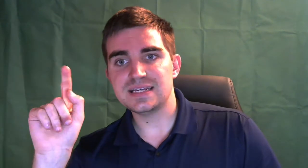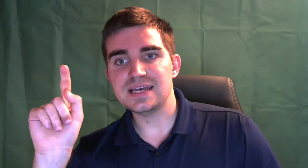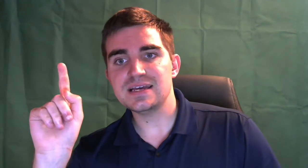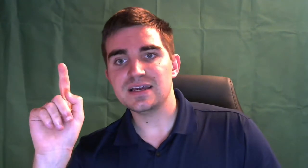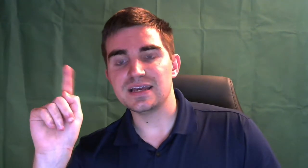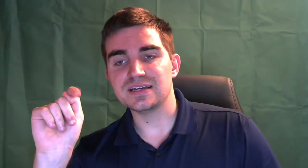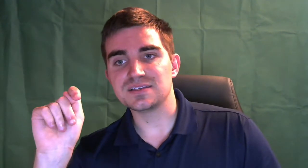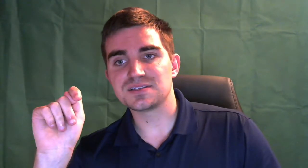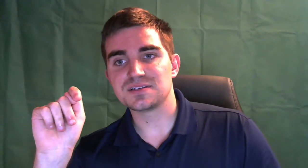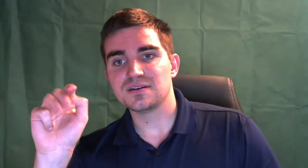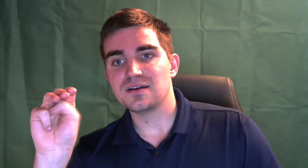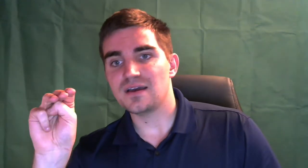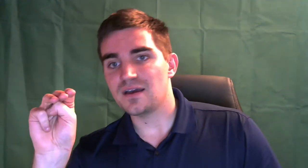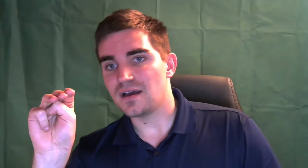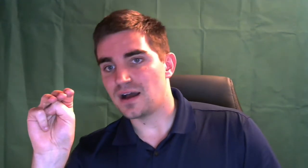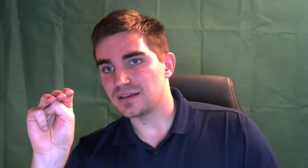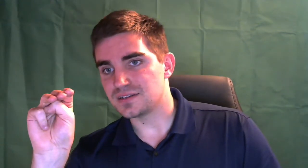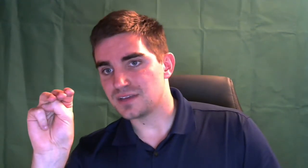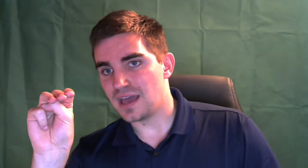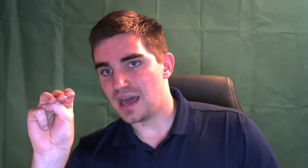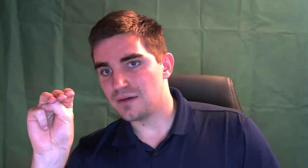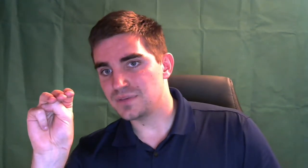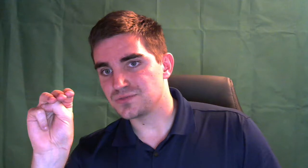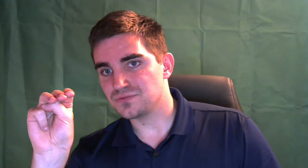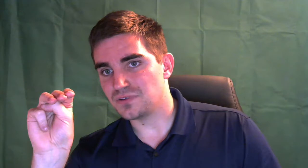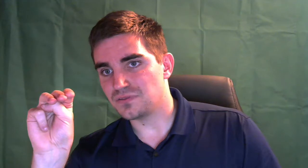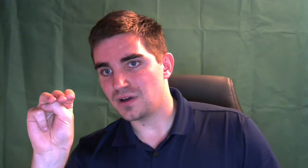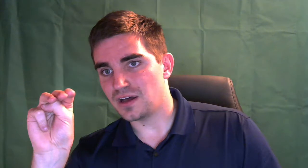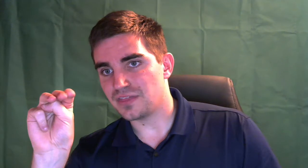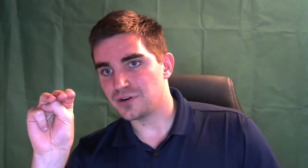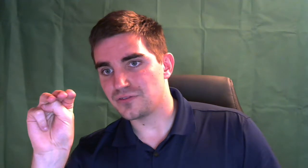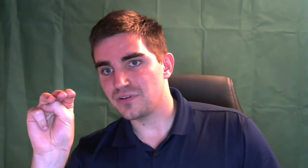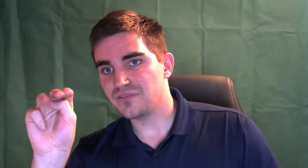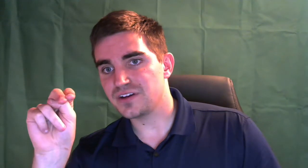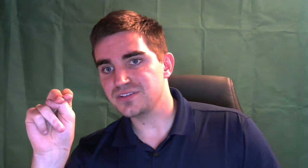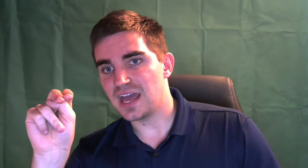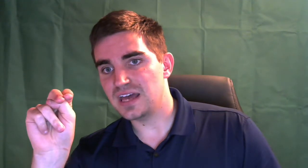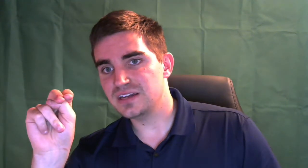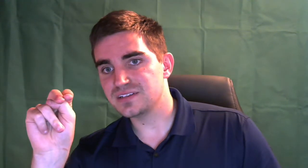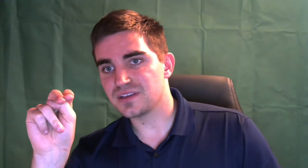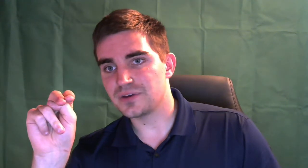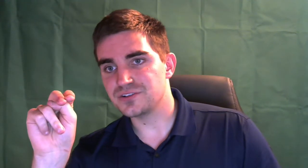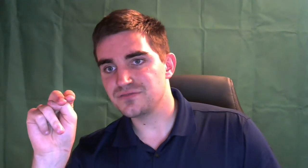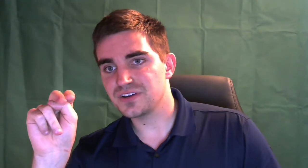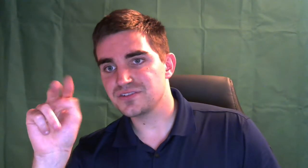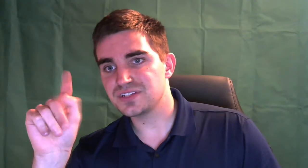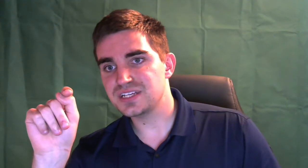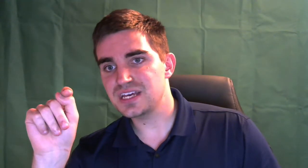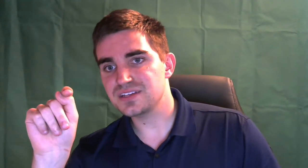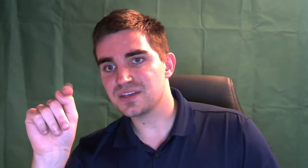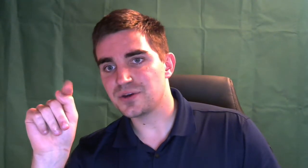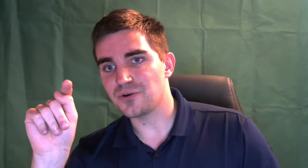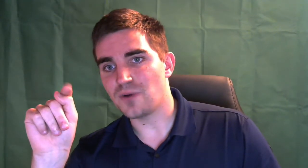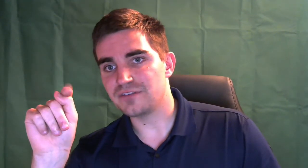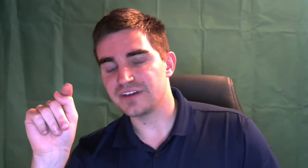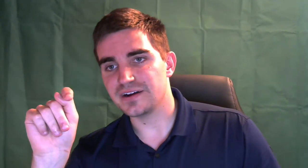T is, I like to say, M is thumb under 3 fingers, N is thumb under 2 fingers, T is thumb under 1 finger.